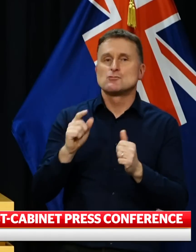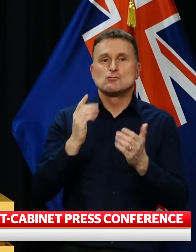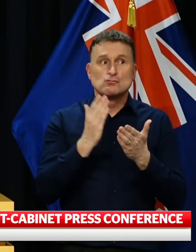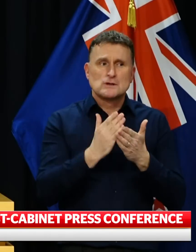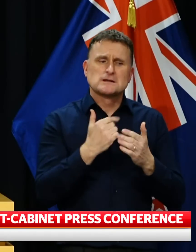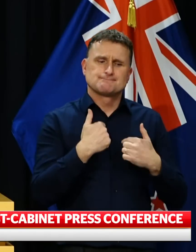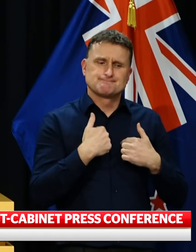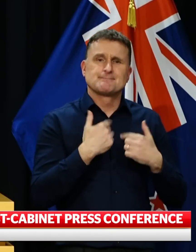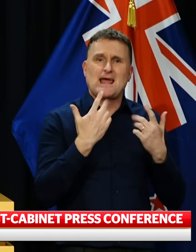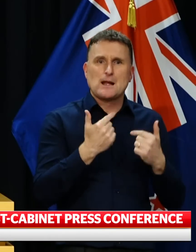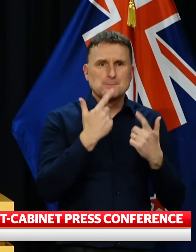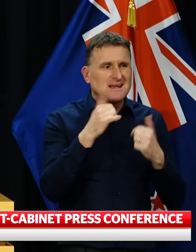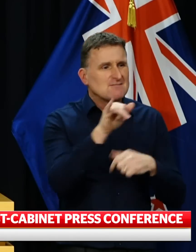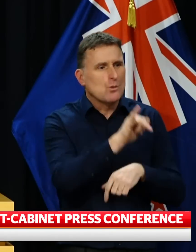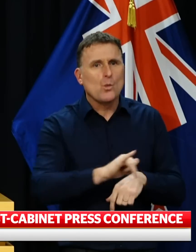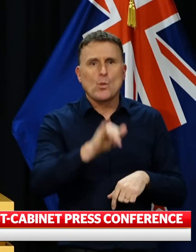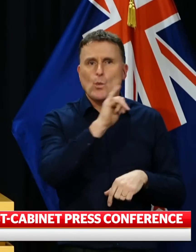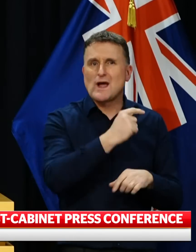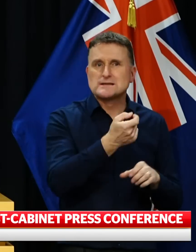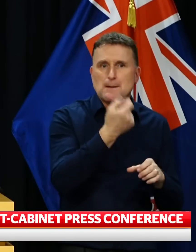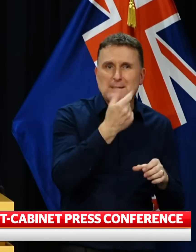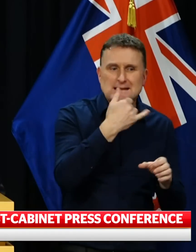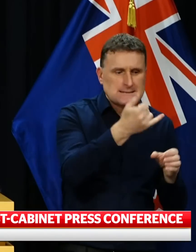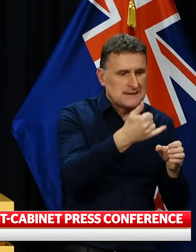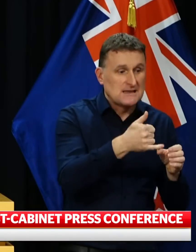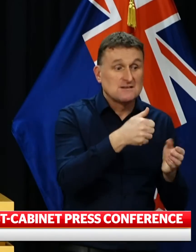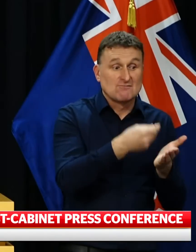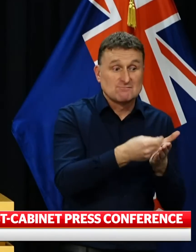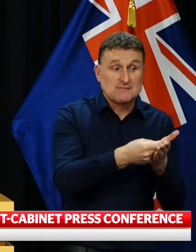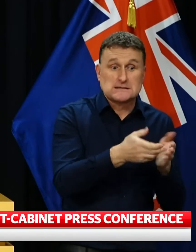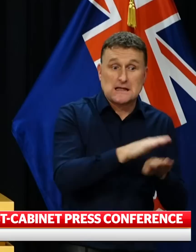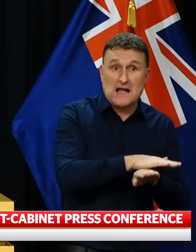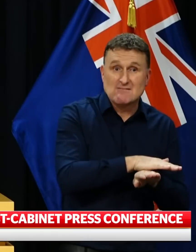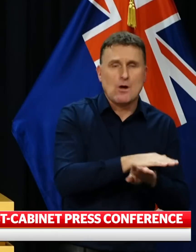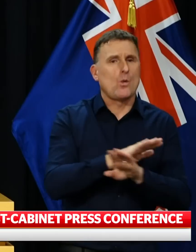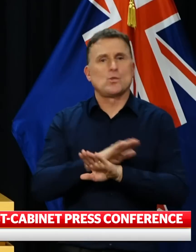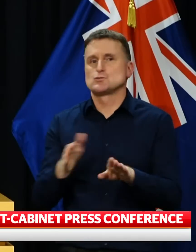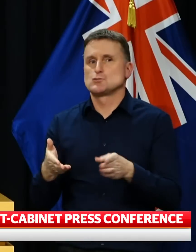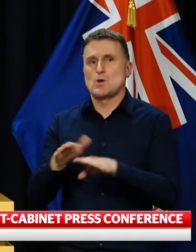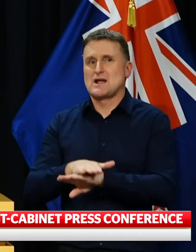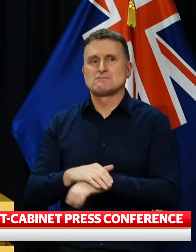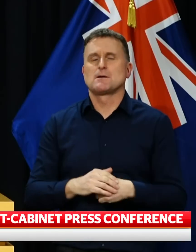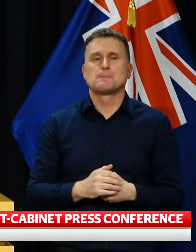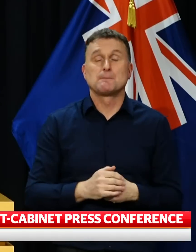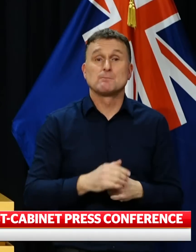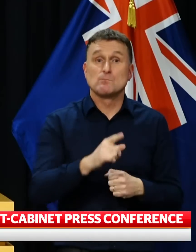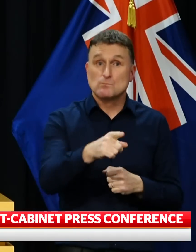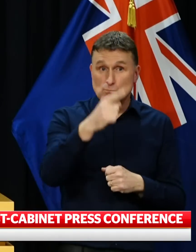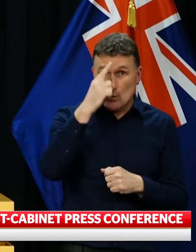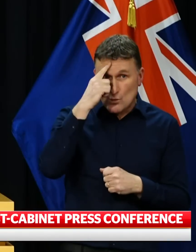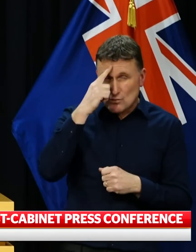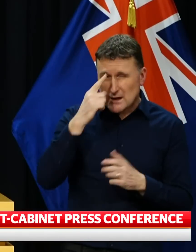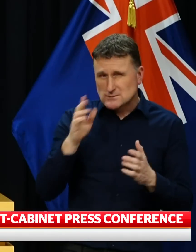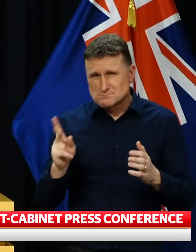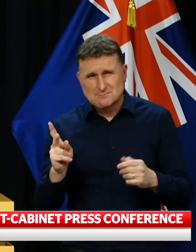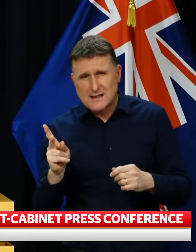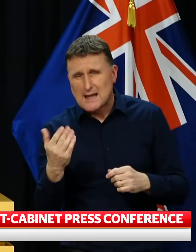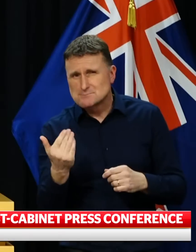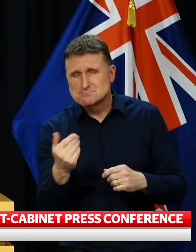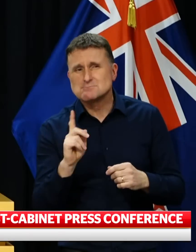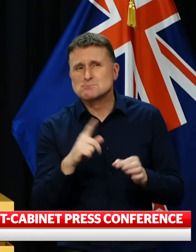and choosing which drugs get funded. Has the National Party gazumped maybe your election policy? Sorry, in what